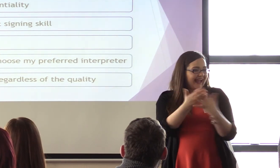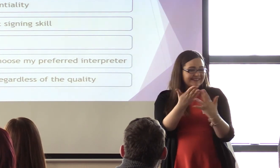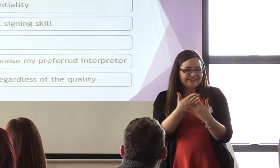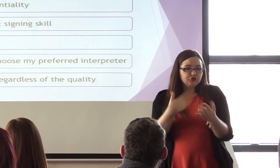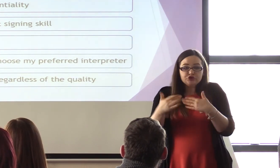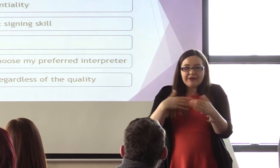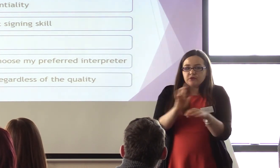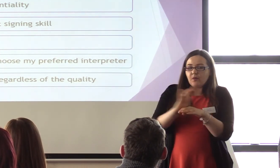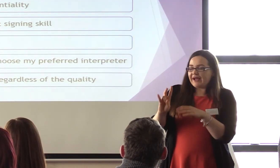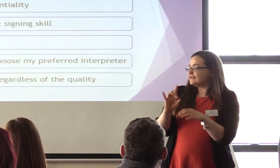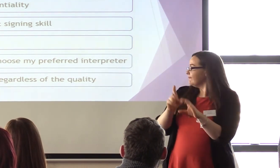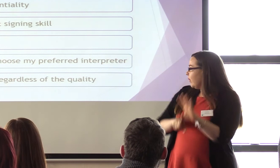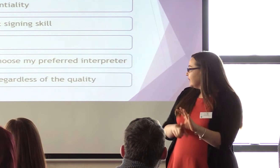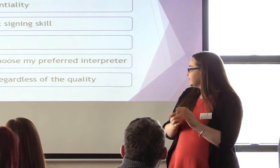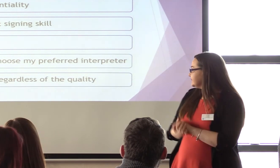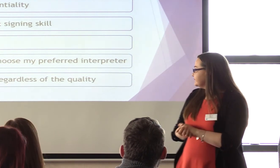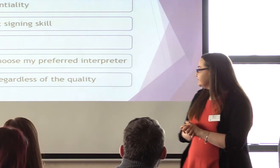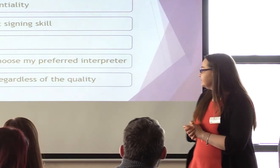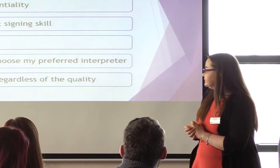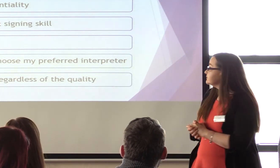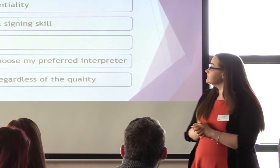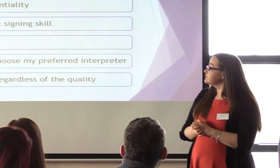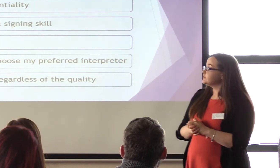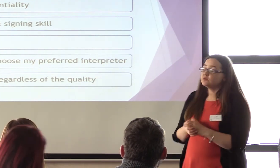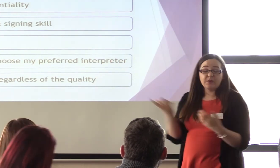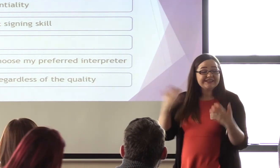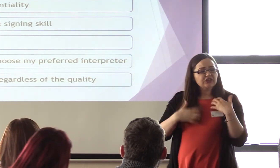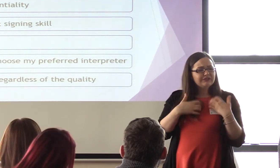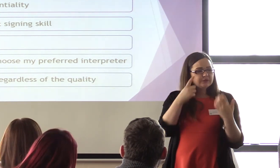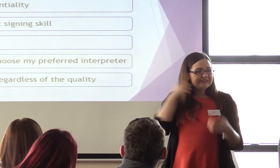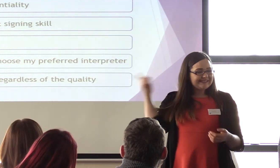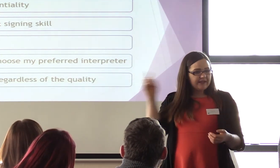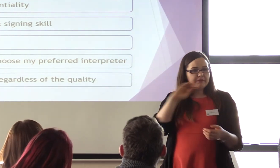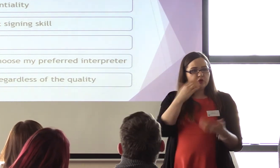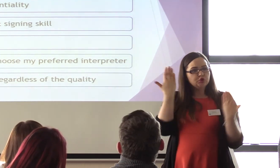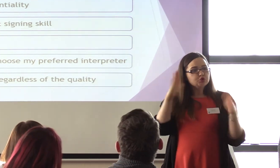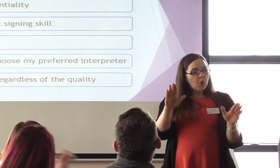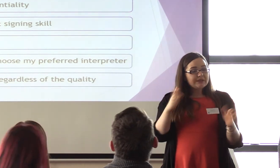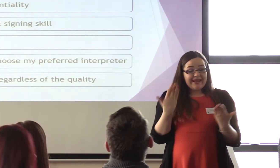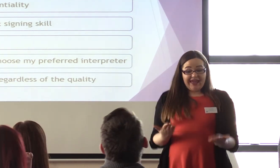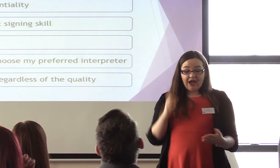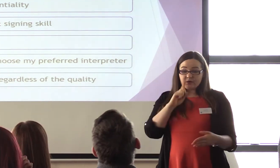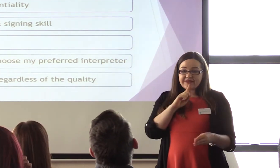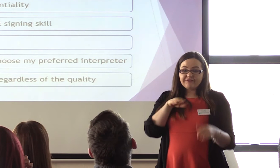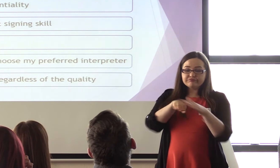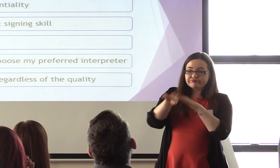And then the fifth was having access regardless of the quality. It's interesting to see that because it shows